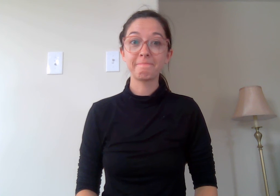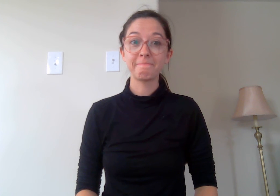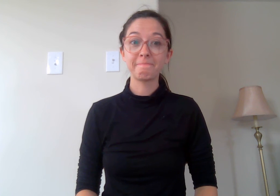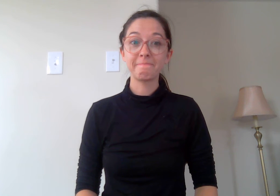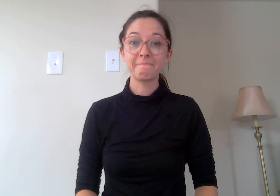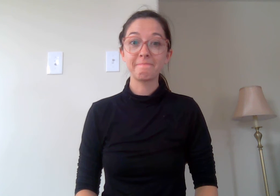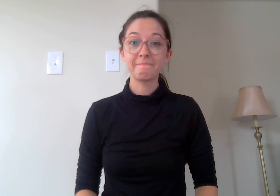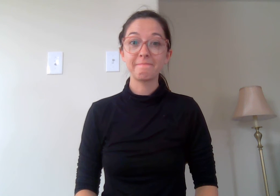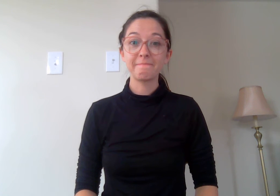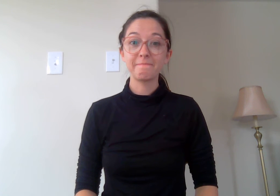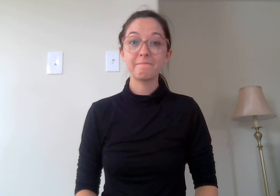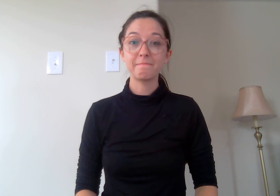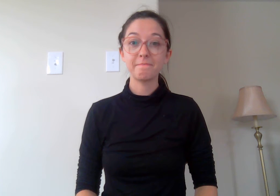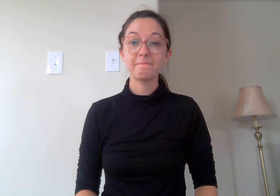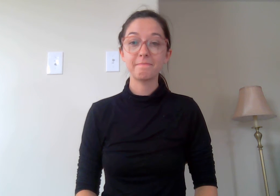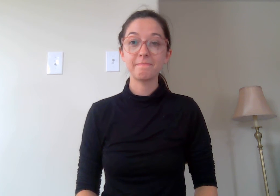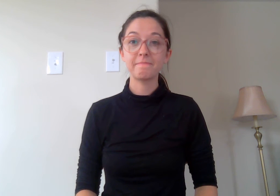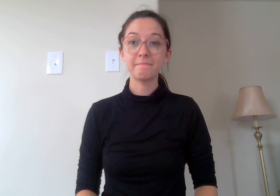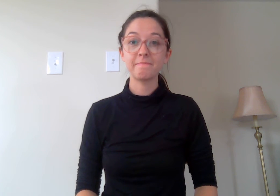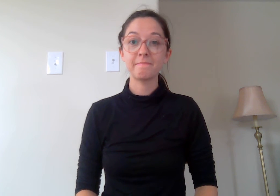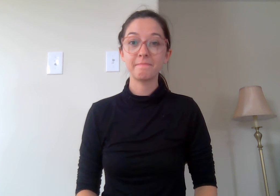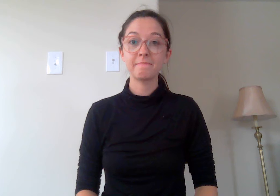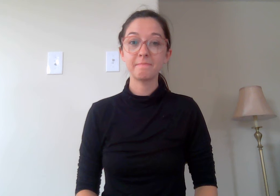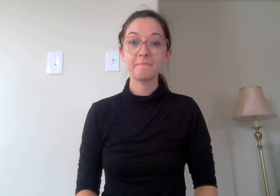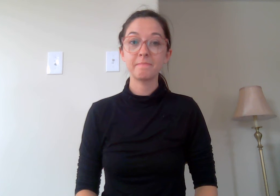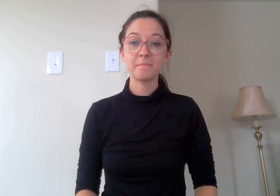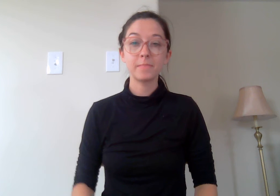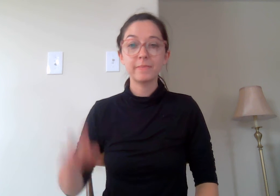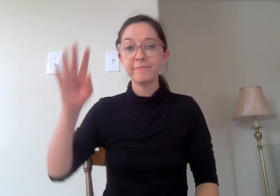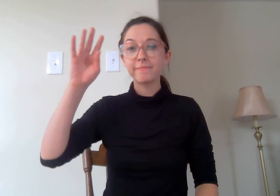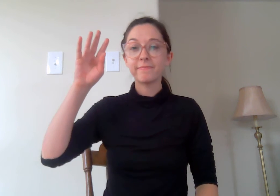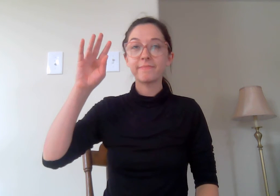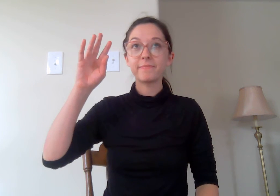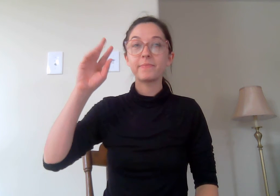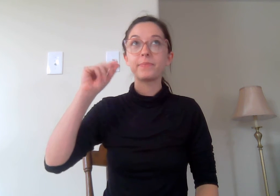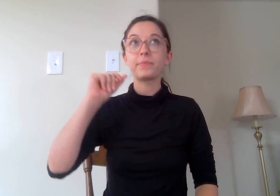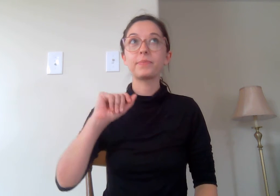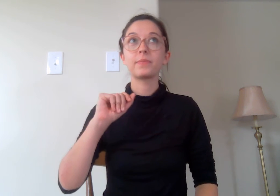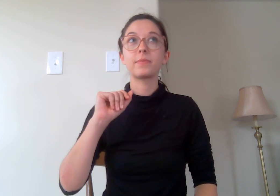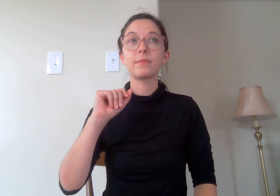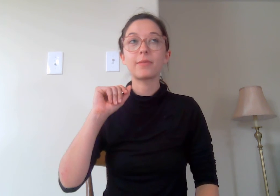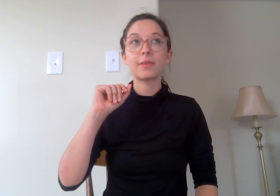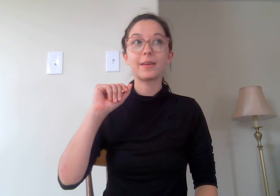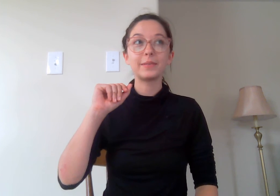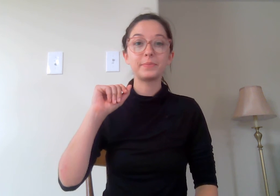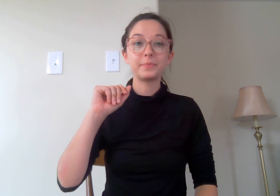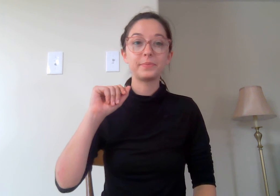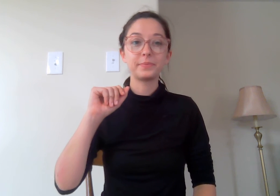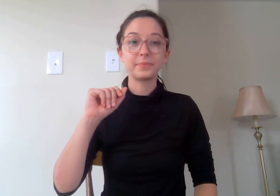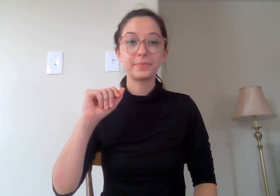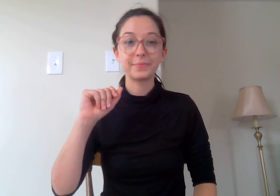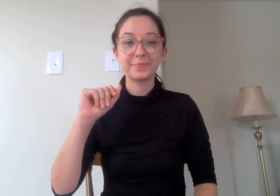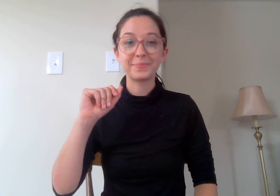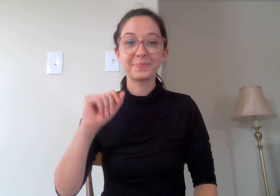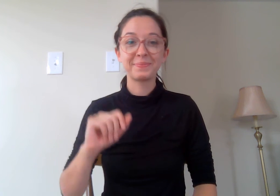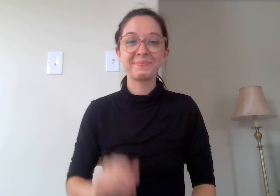a battleship. And you've got a bunch of new people on this battleship, and all the sailors, every time there's the least little thing, they